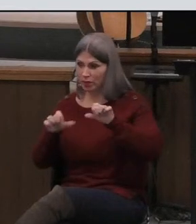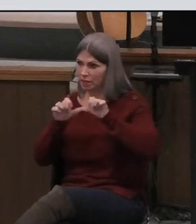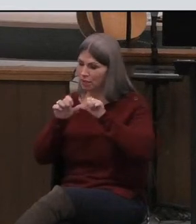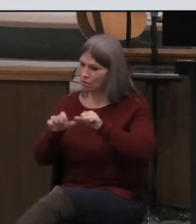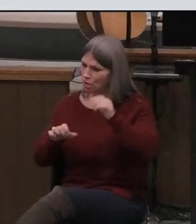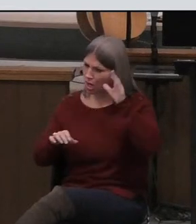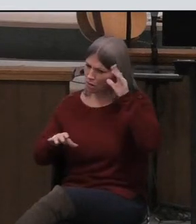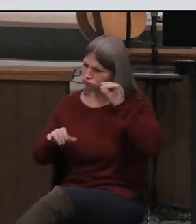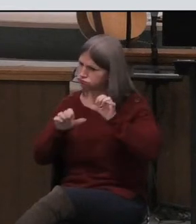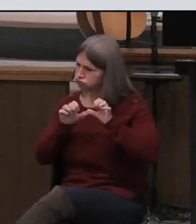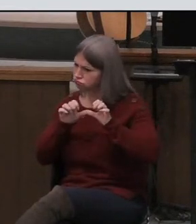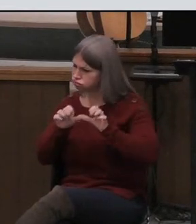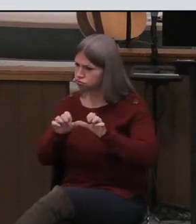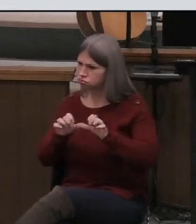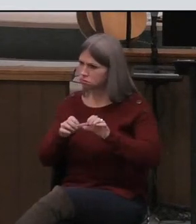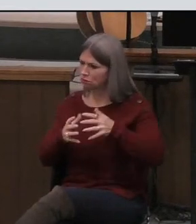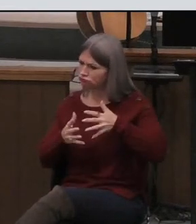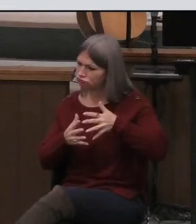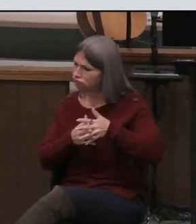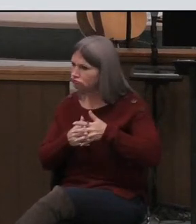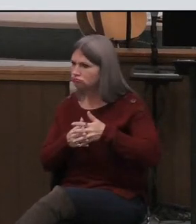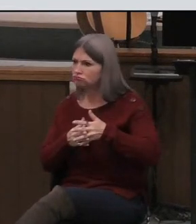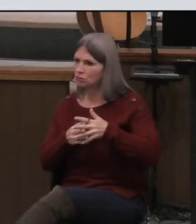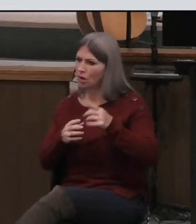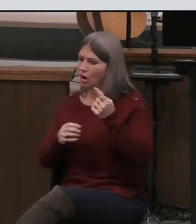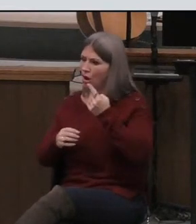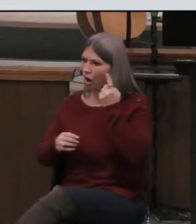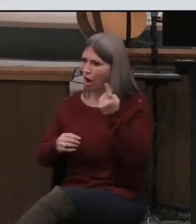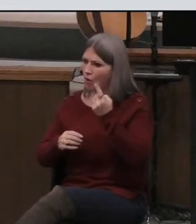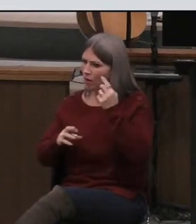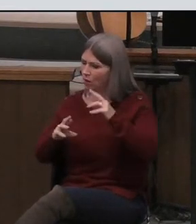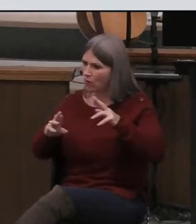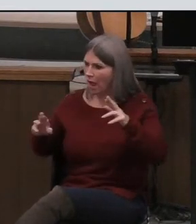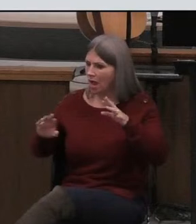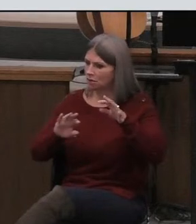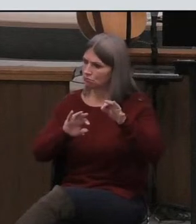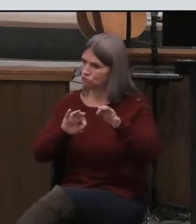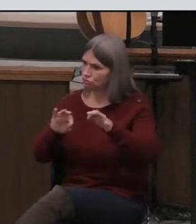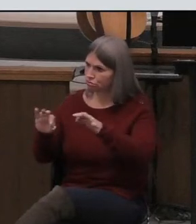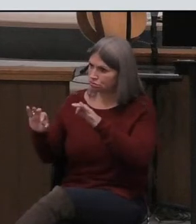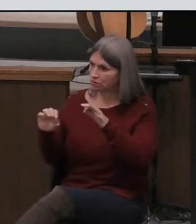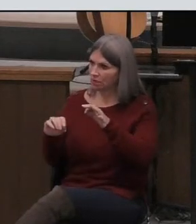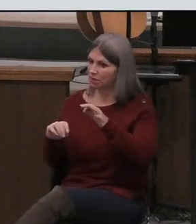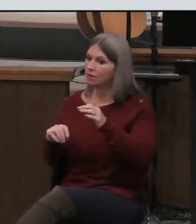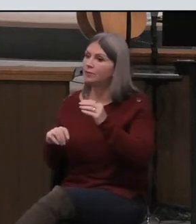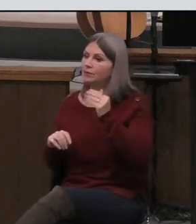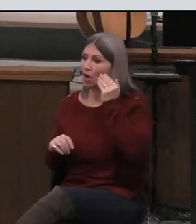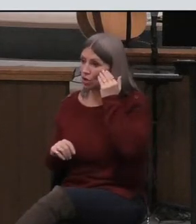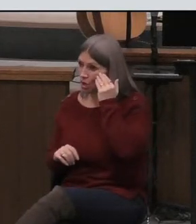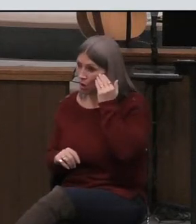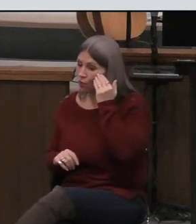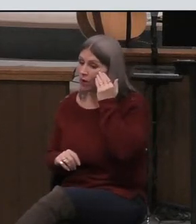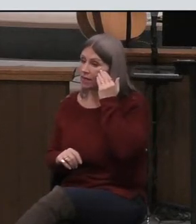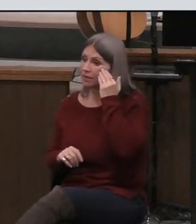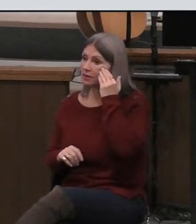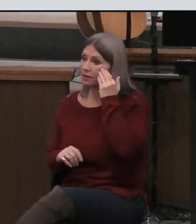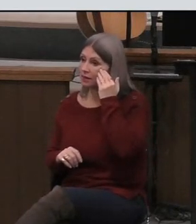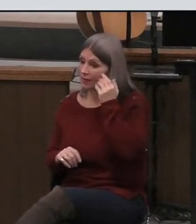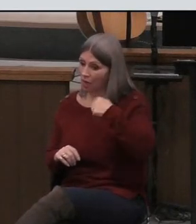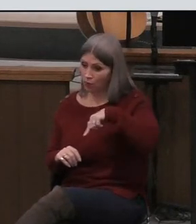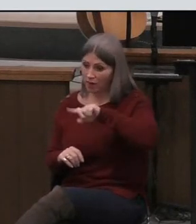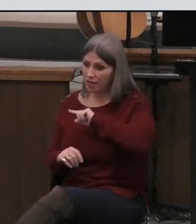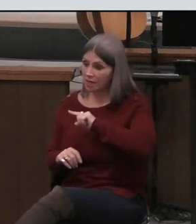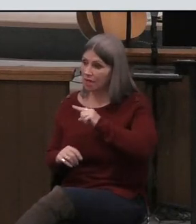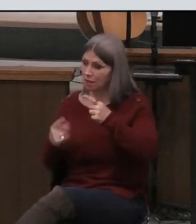immovable, always abounding in the work of the Lord, knowing that in the Lord your labor is not